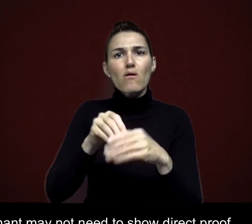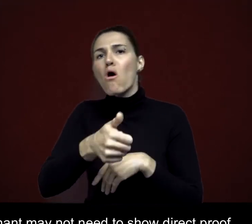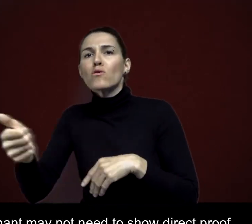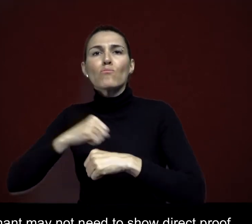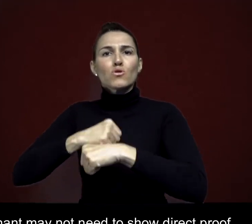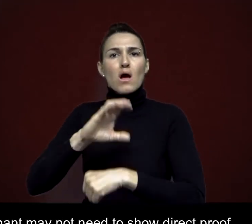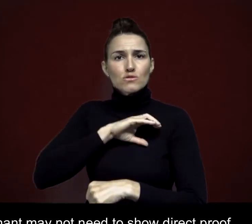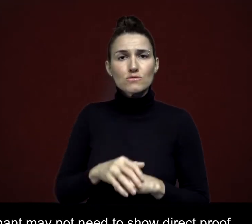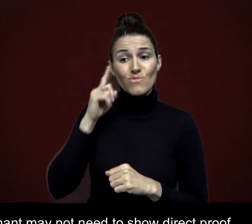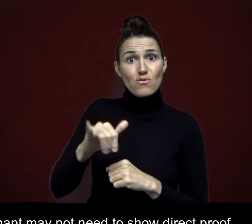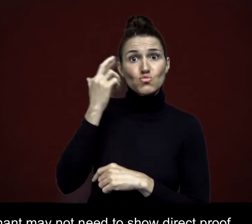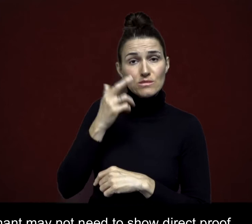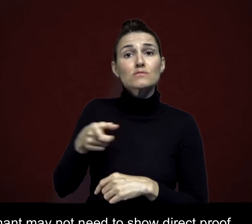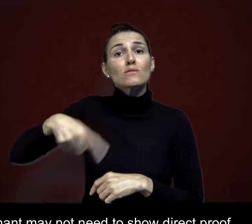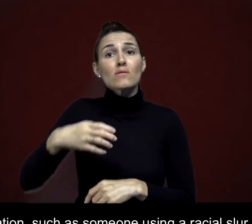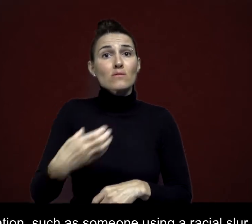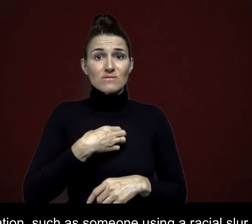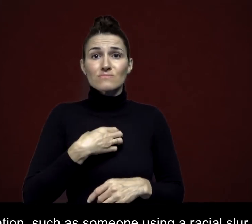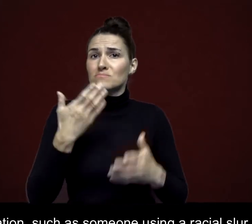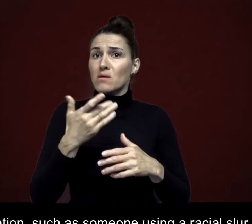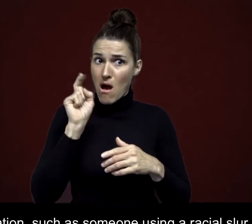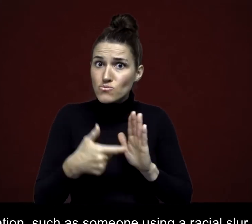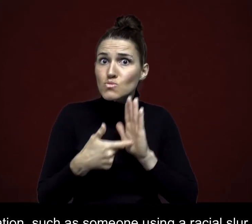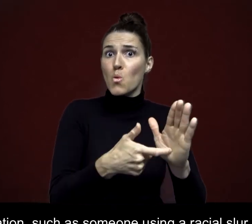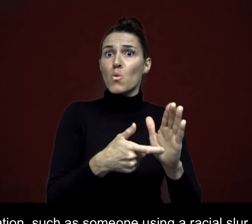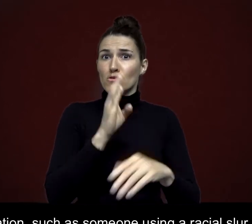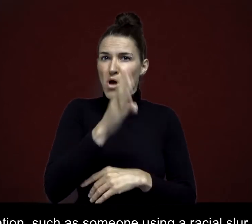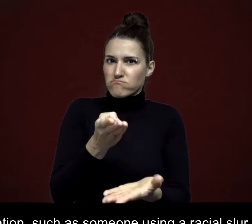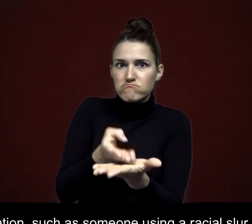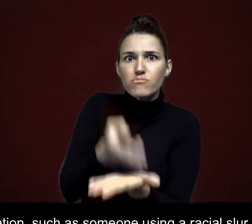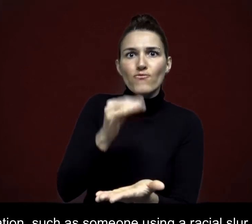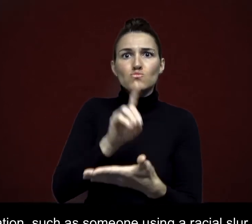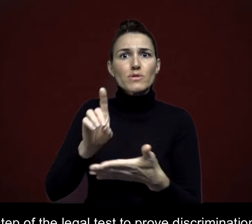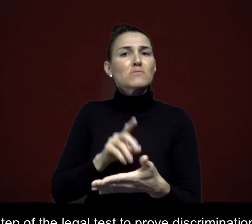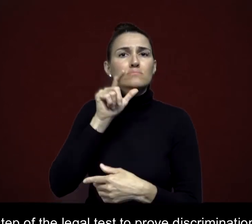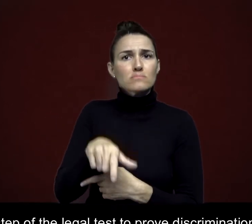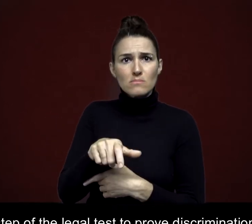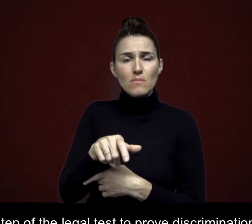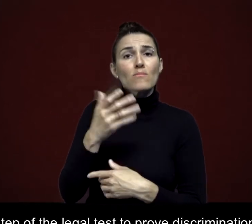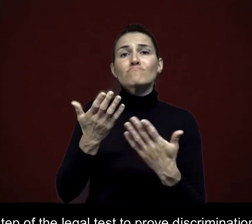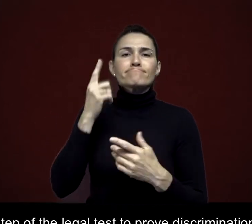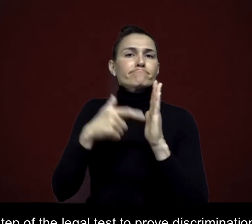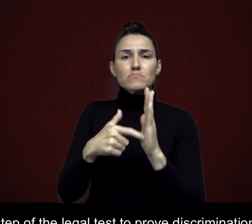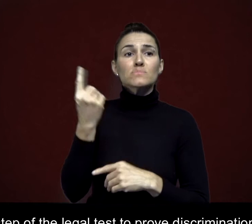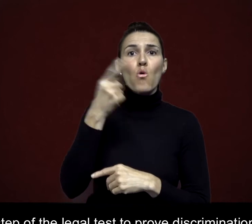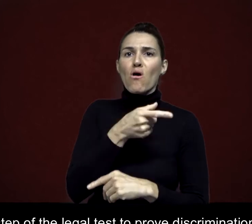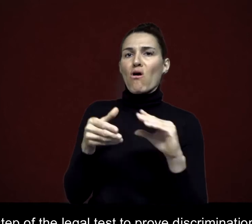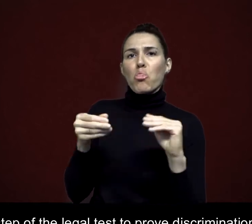may not need to show direct proof of discrimination, such as someone using a racial slur, at the third step of the legal test to prove